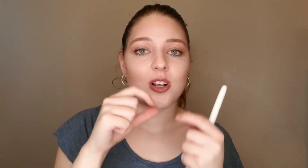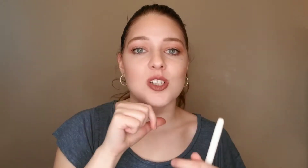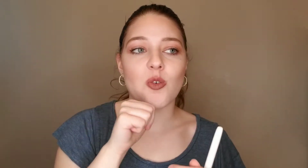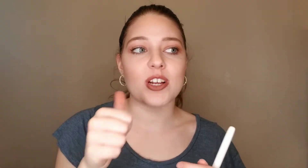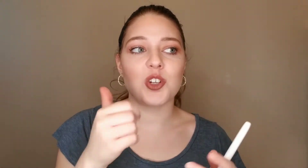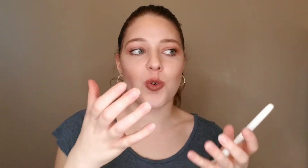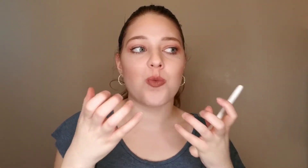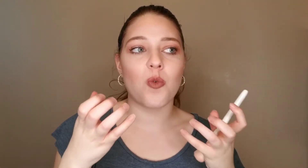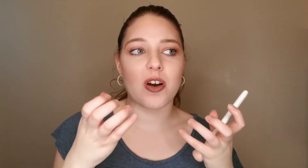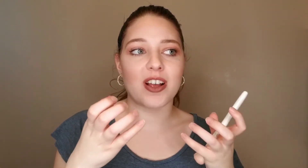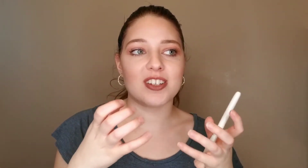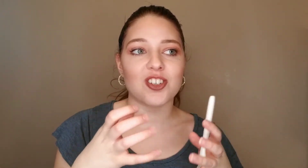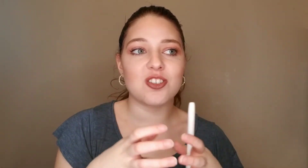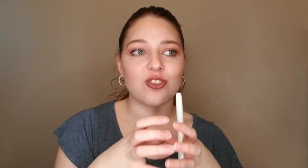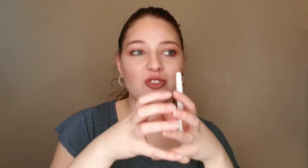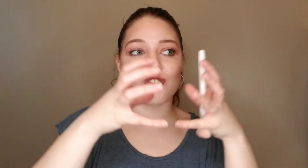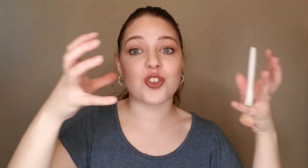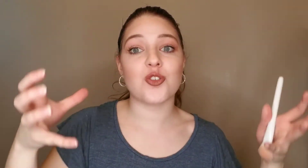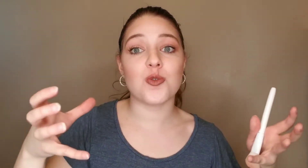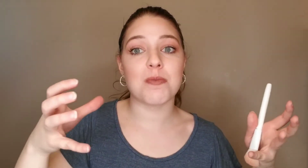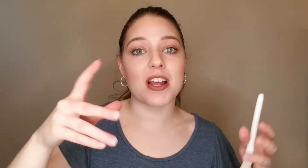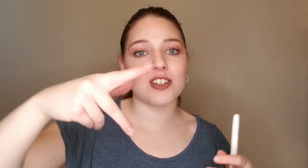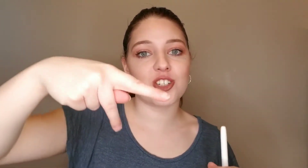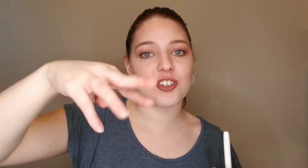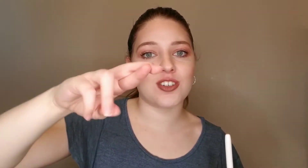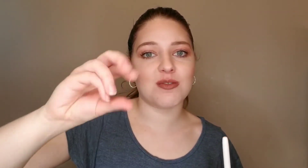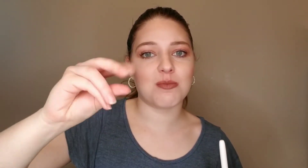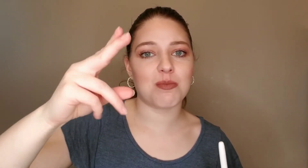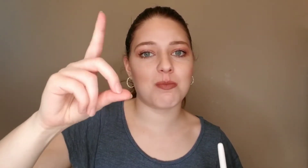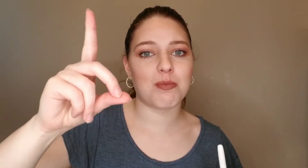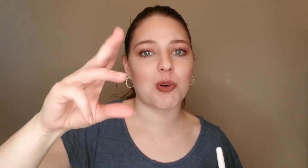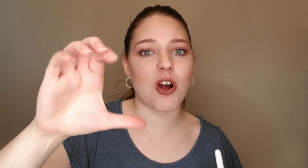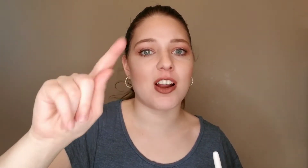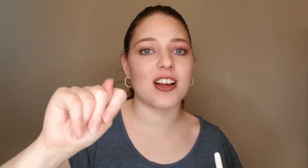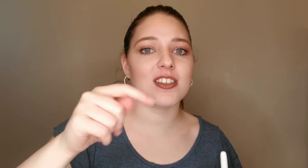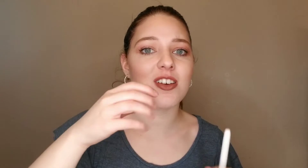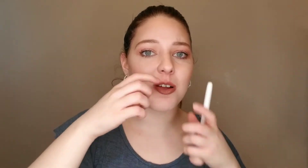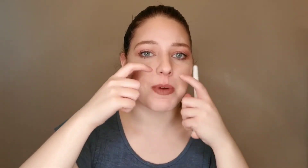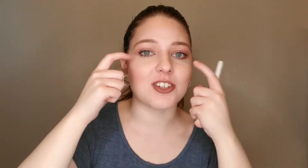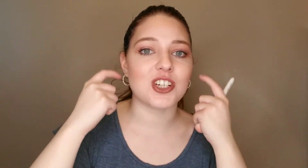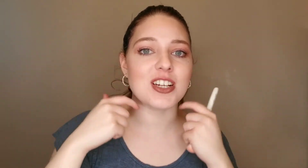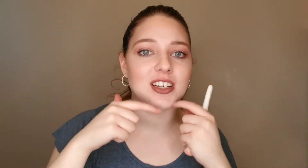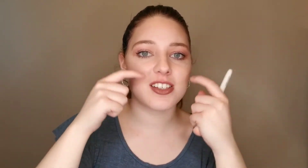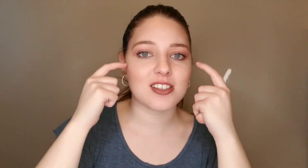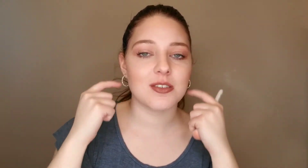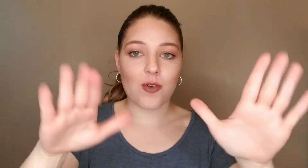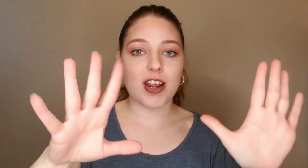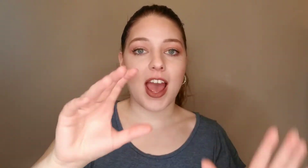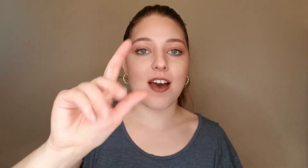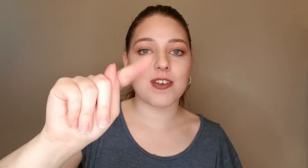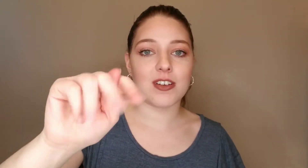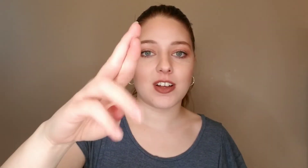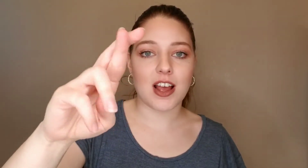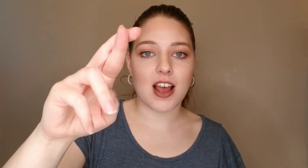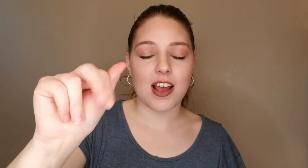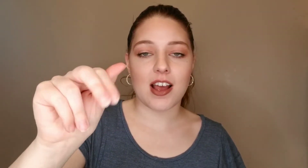So I don't want too much product on my cheeks. I already have